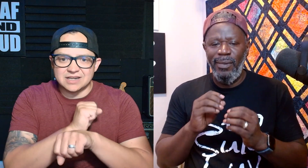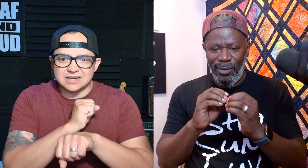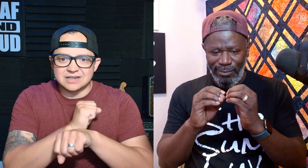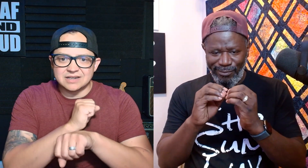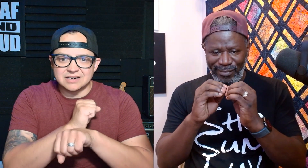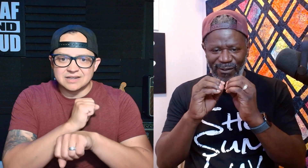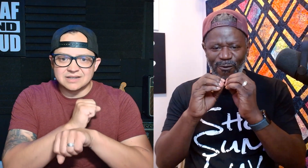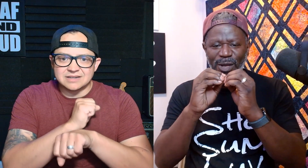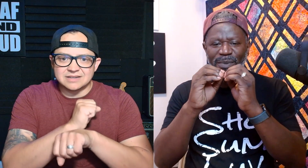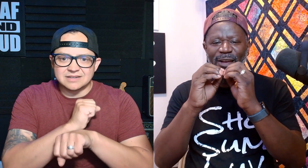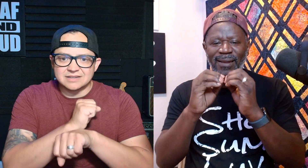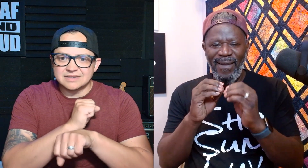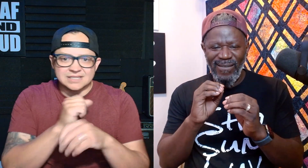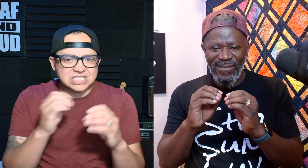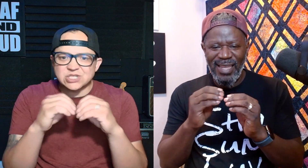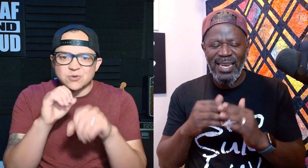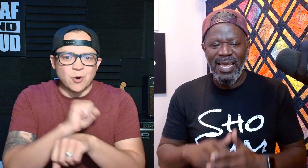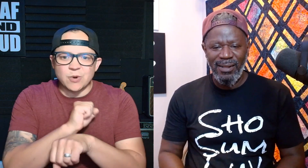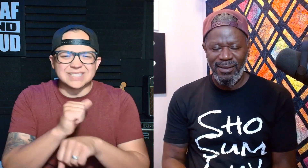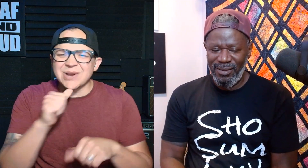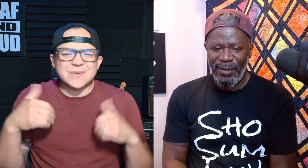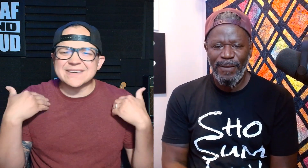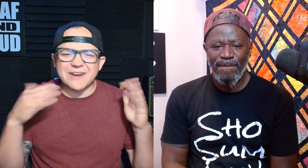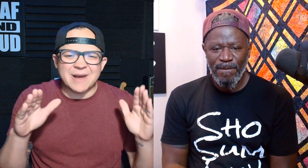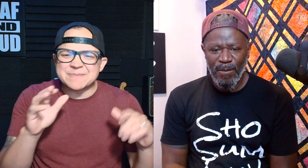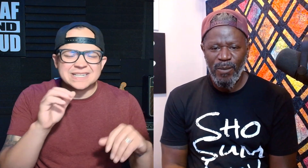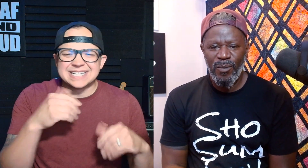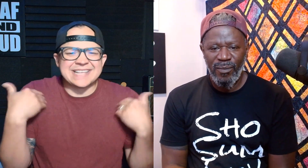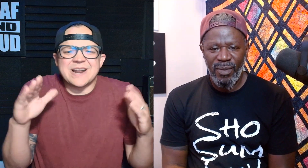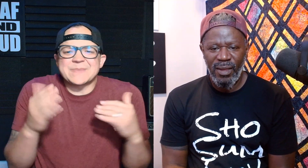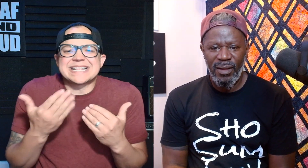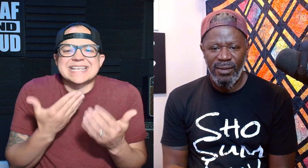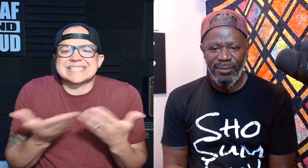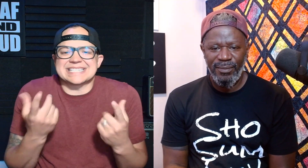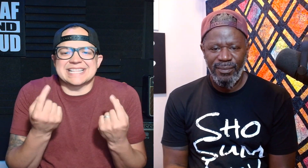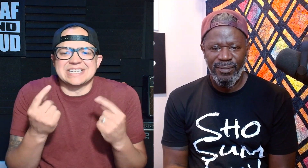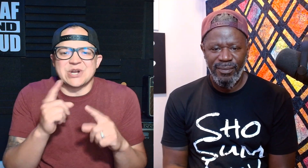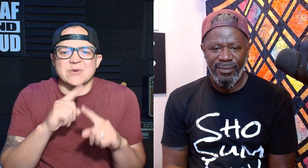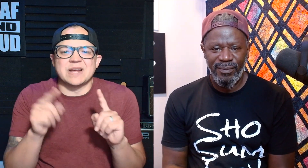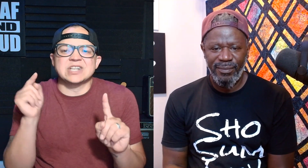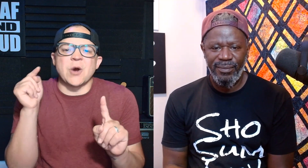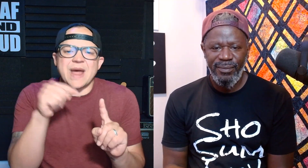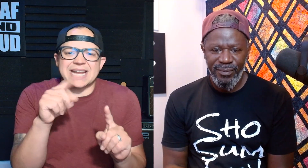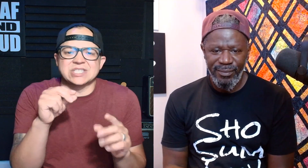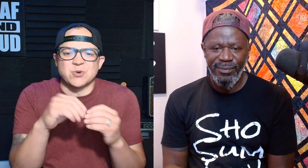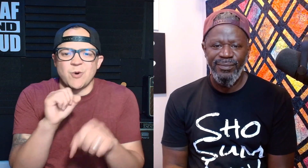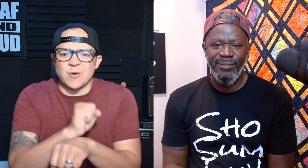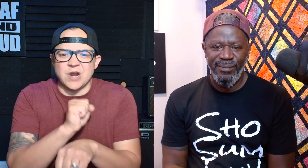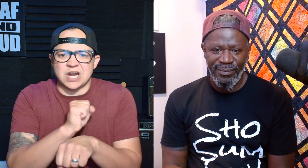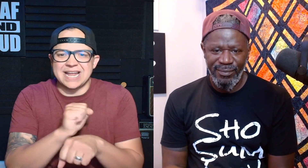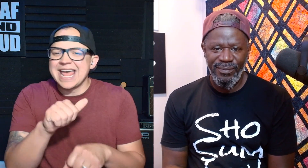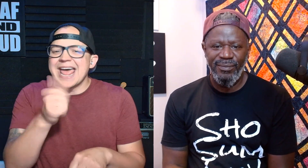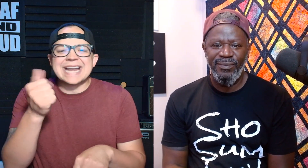work. Repair it. You just got to do more work. Don't give up. Giving up is the easiest thing to do, but go back and do